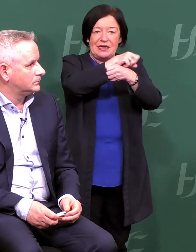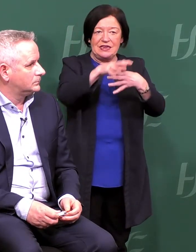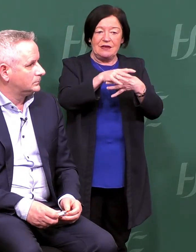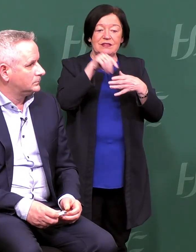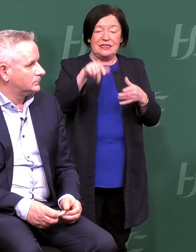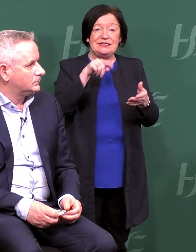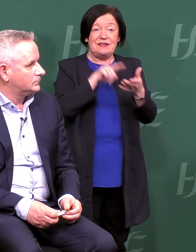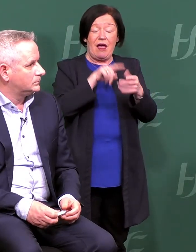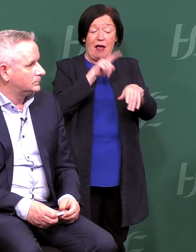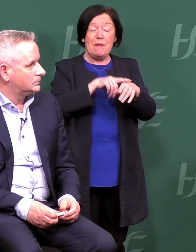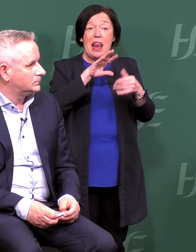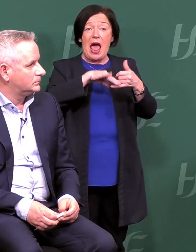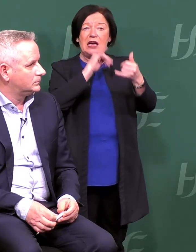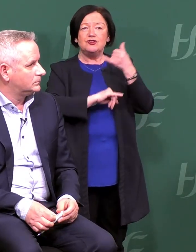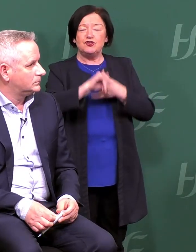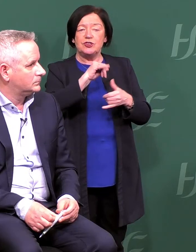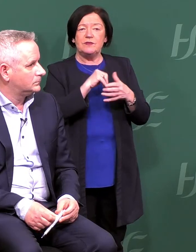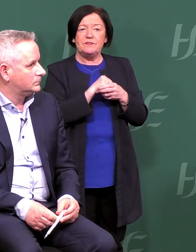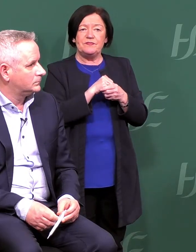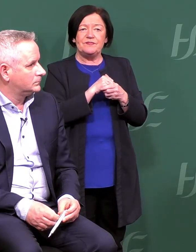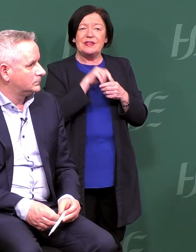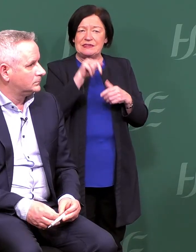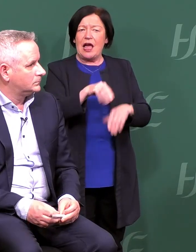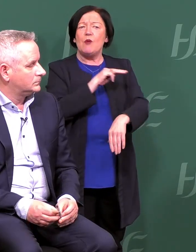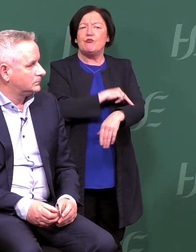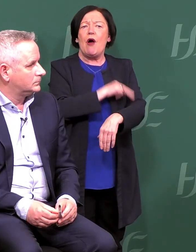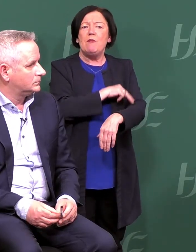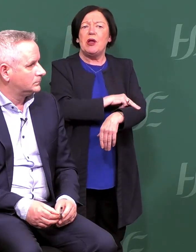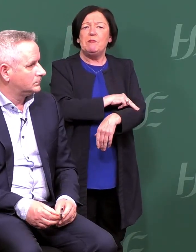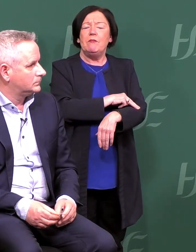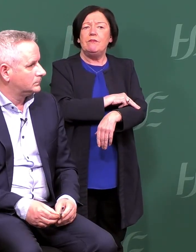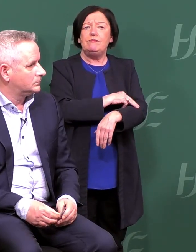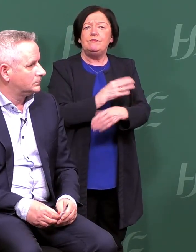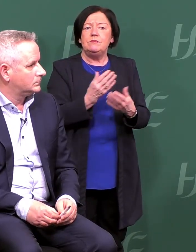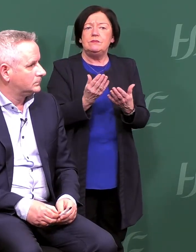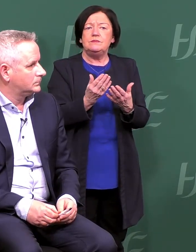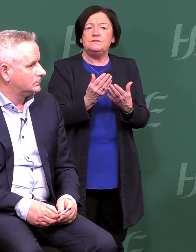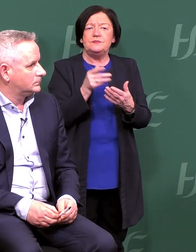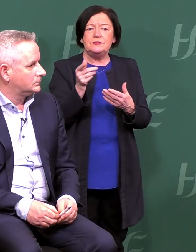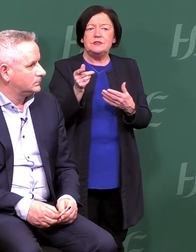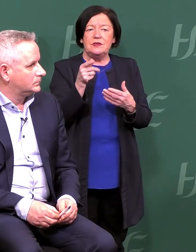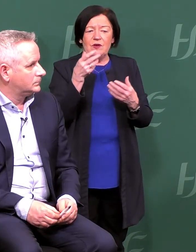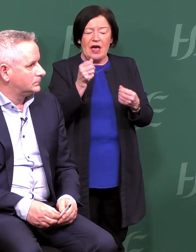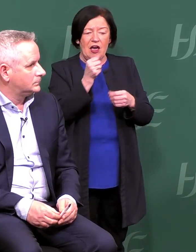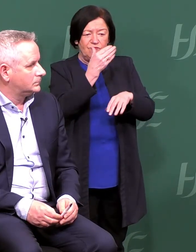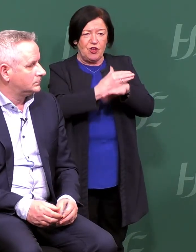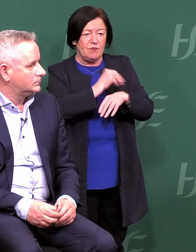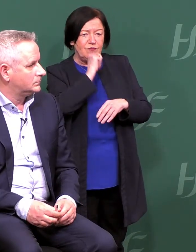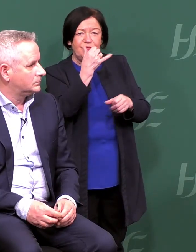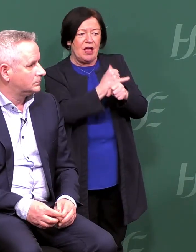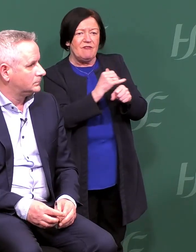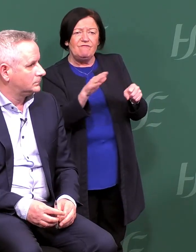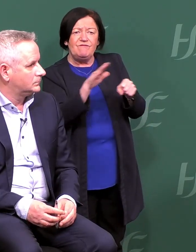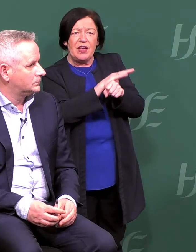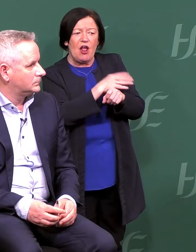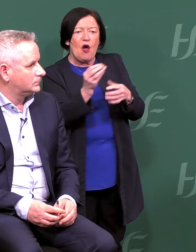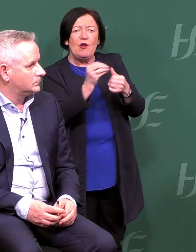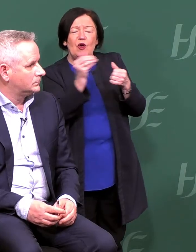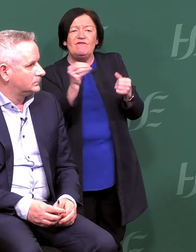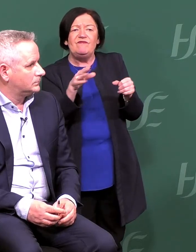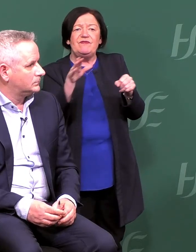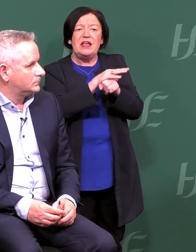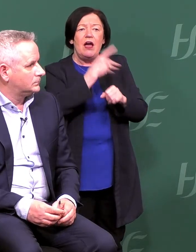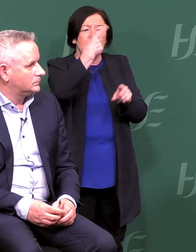last year. Is that a problem that you might have vacant posts, or also anyway posts filled